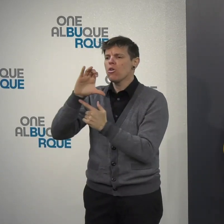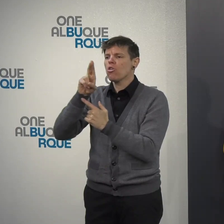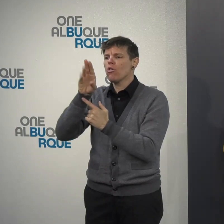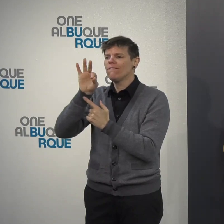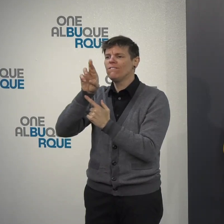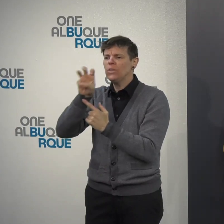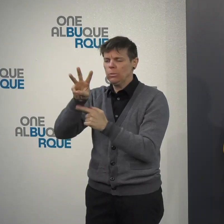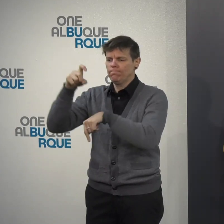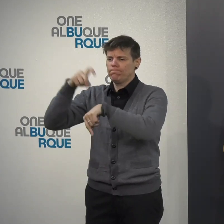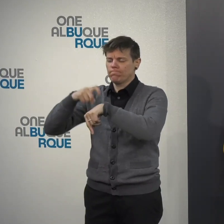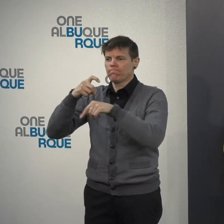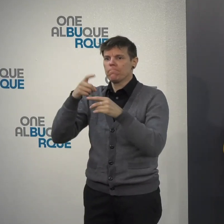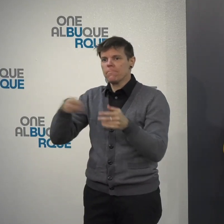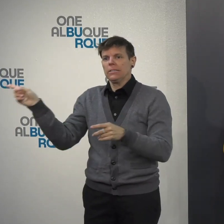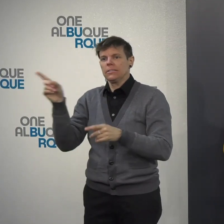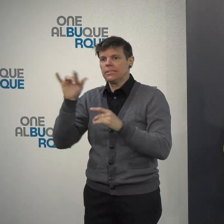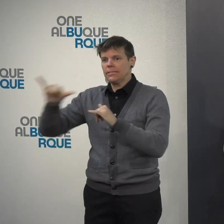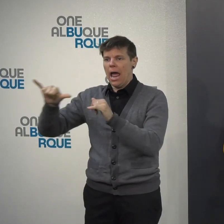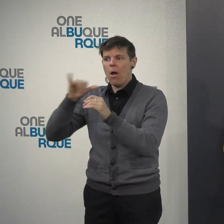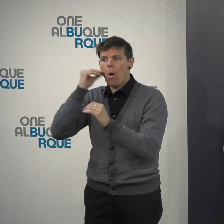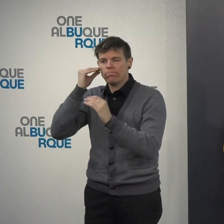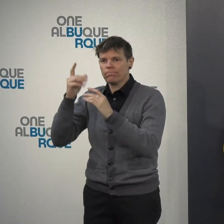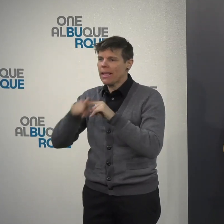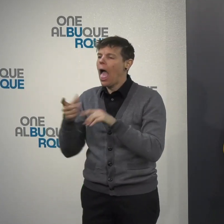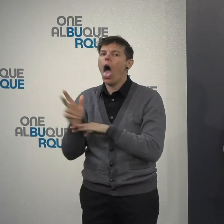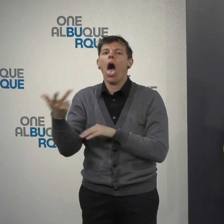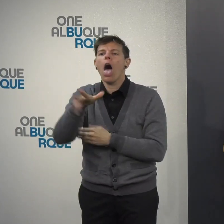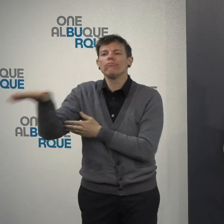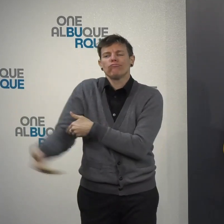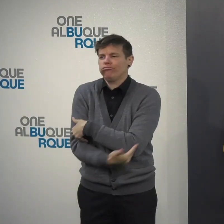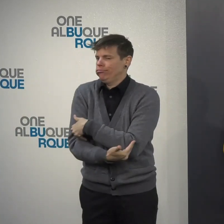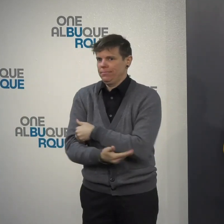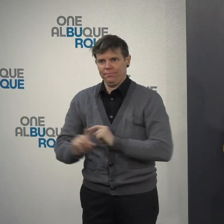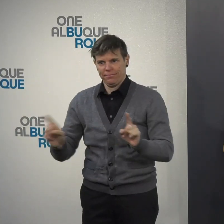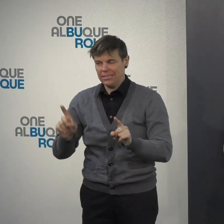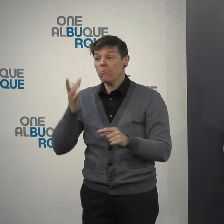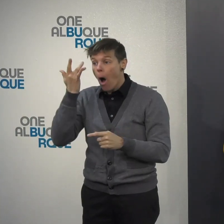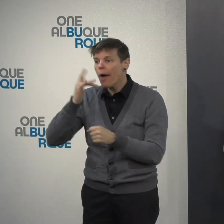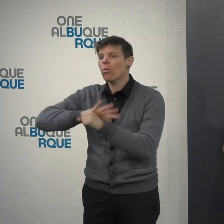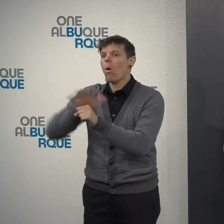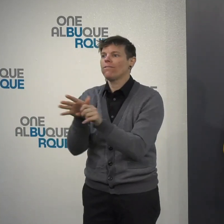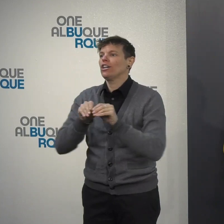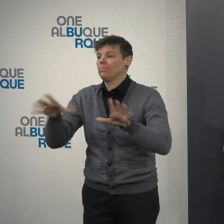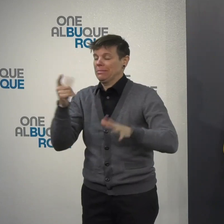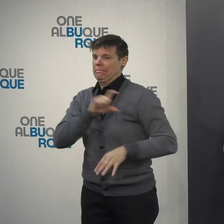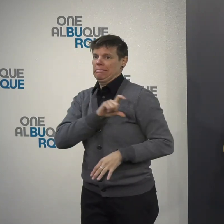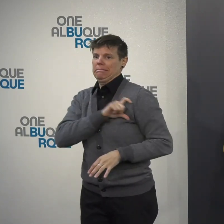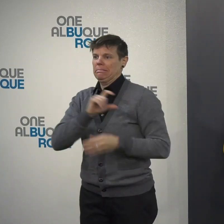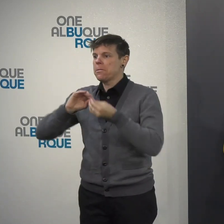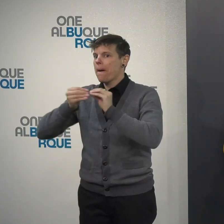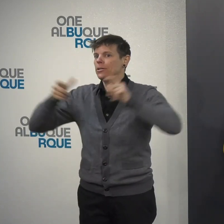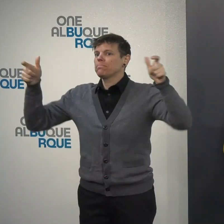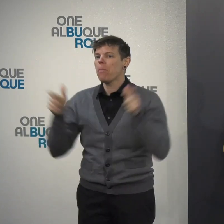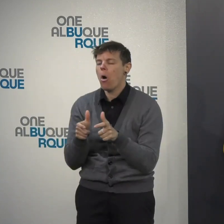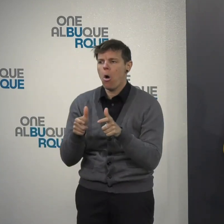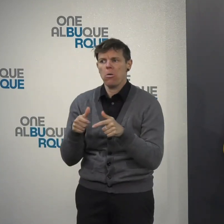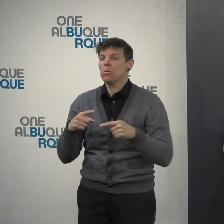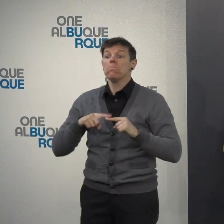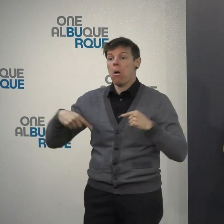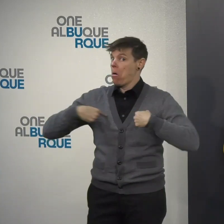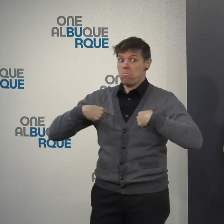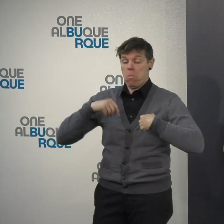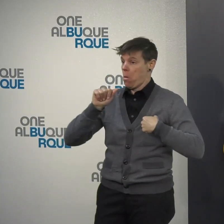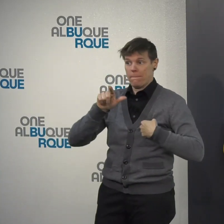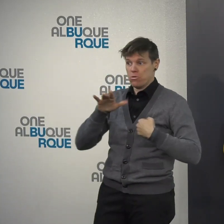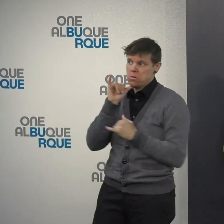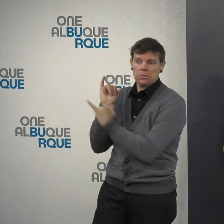law enforcement shortages because of Corona. So we do not have that challenge at this time, and we're trying to prevent it. But of course, we're